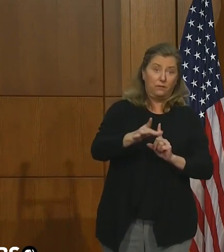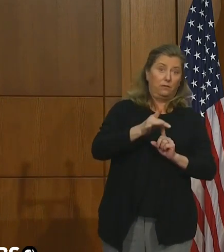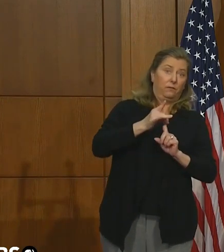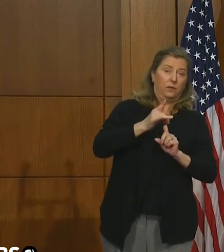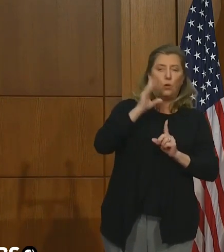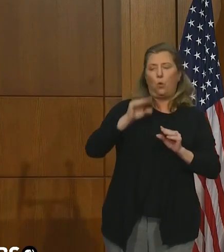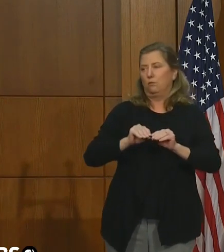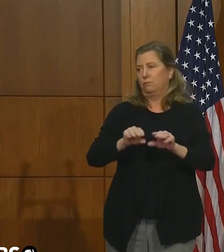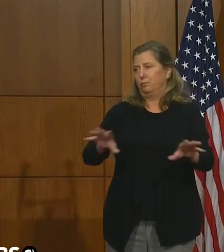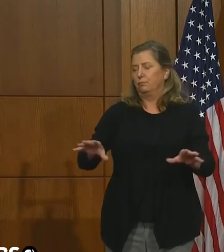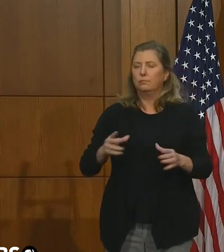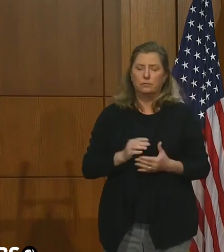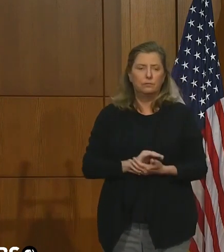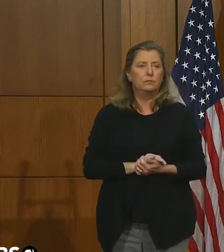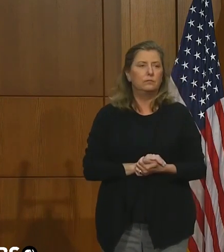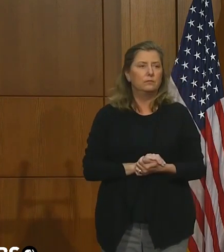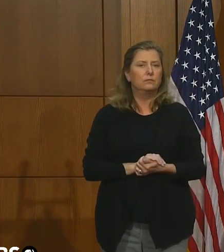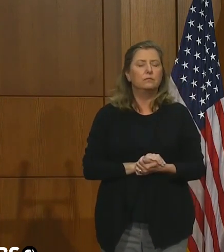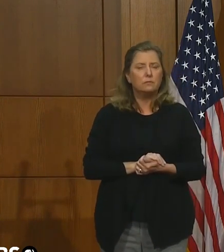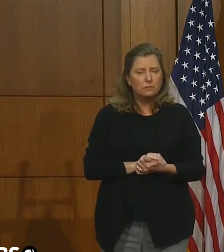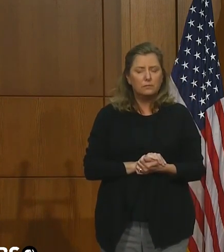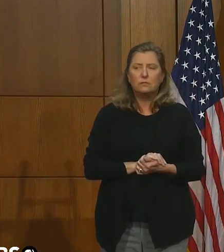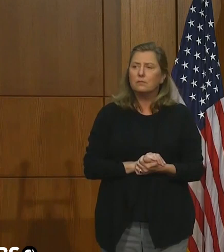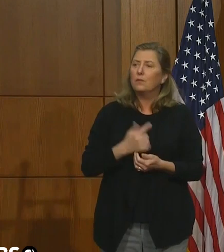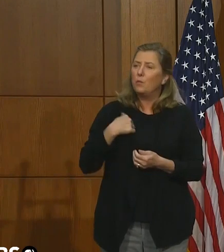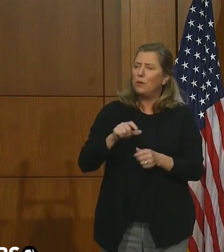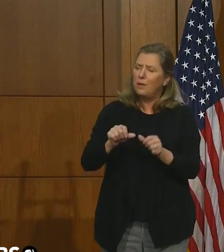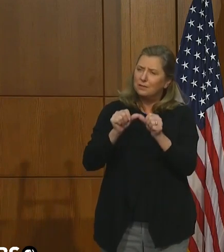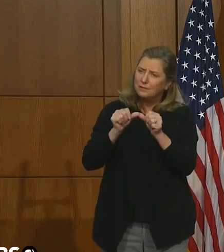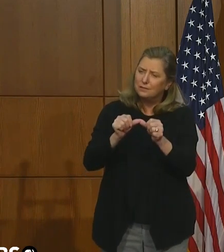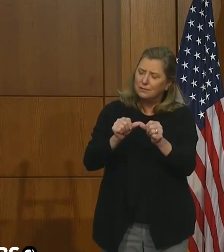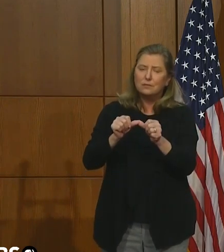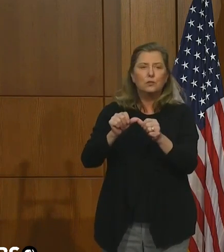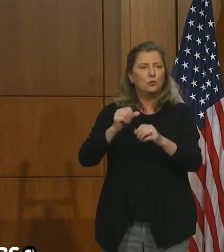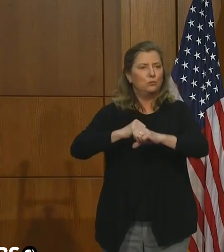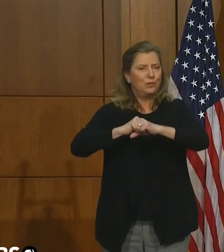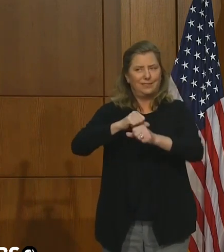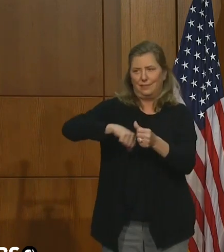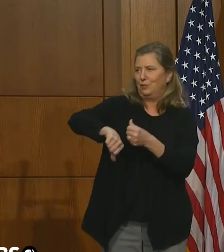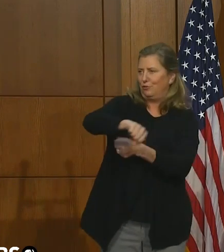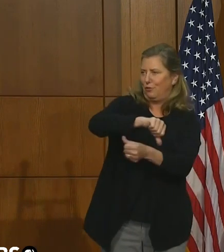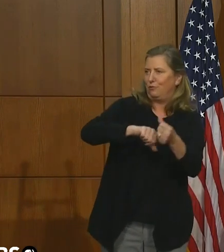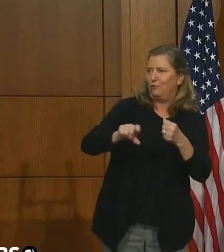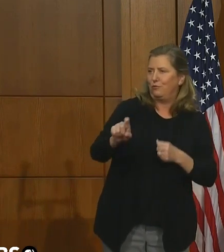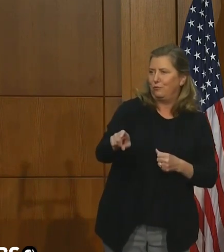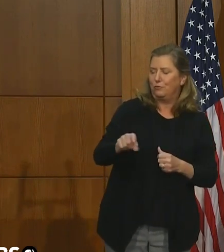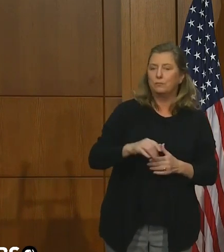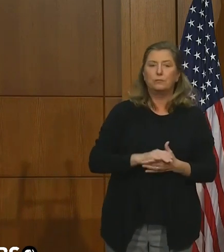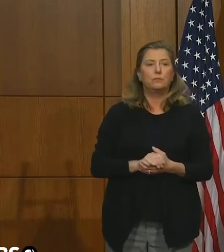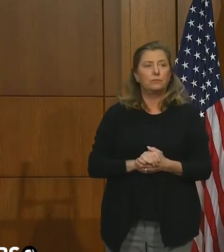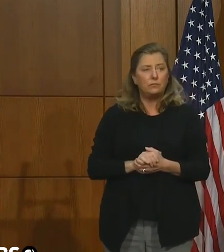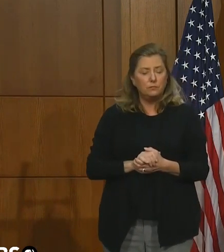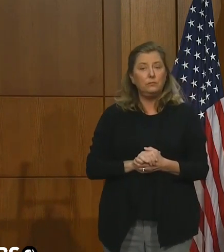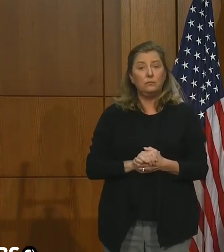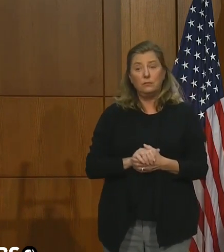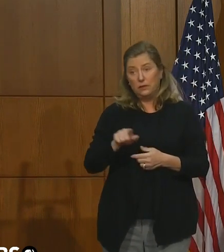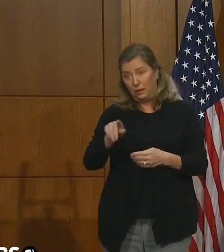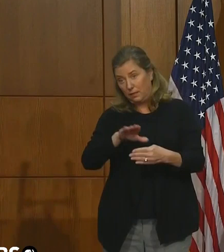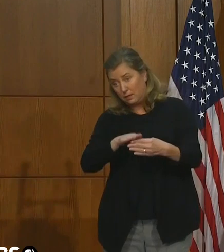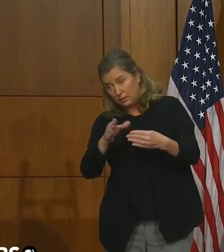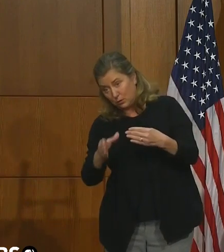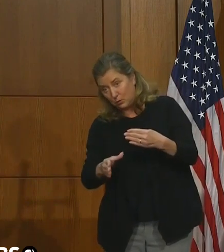the virus. We must keep working to protect each other. This weekend, we also mark